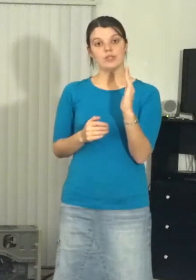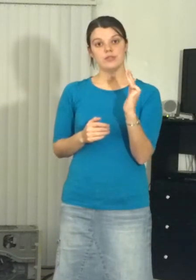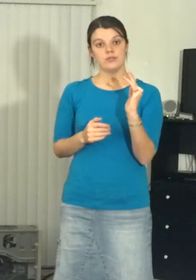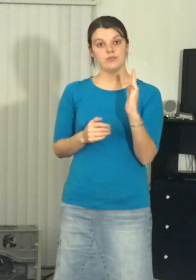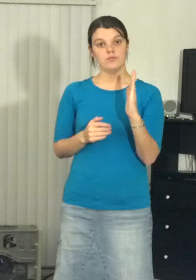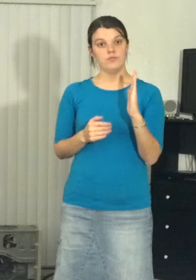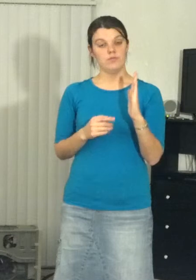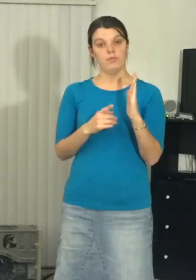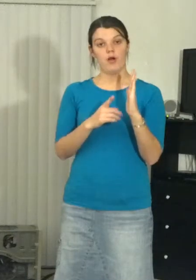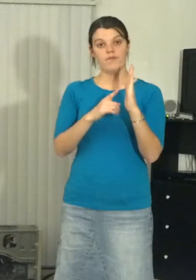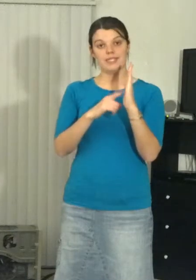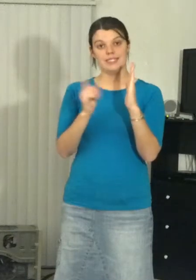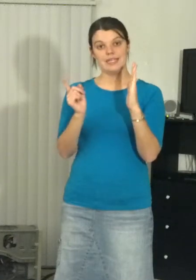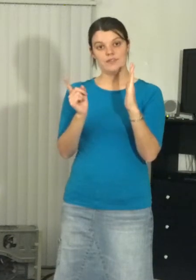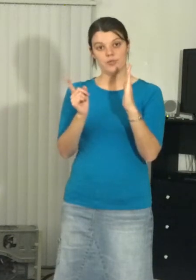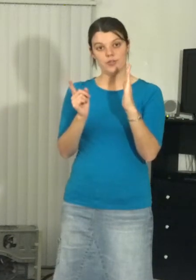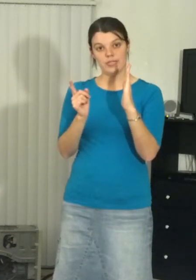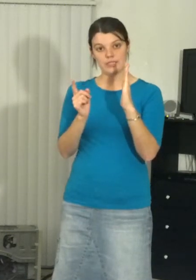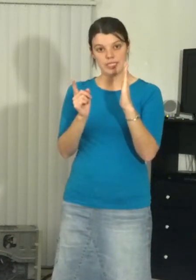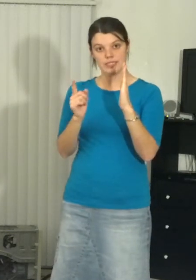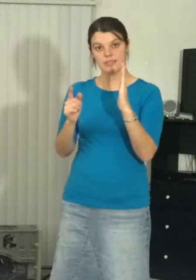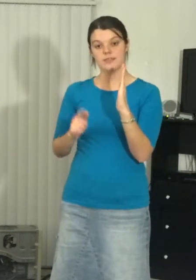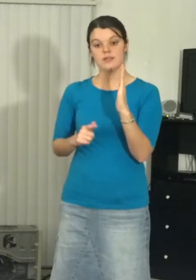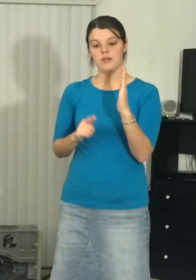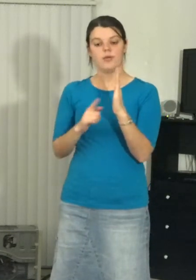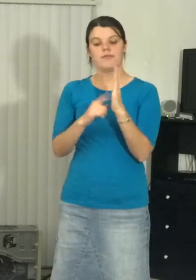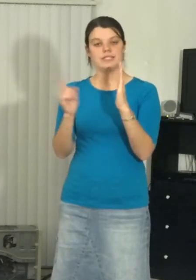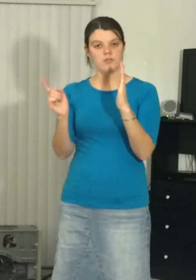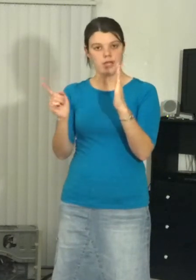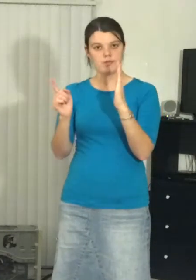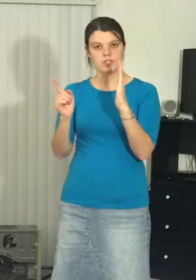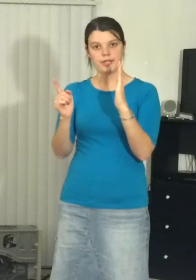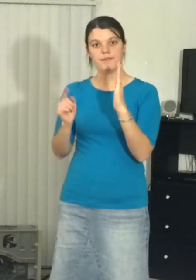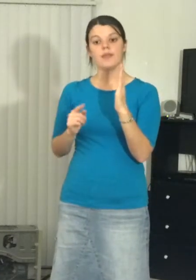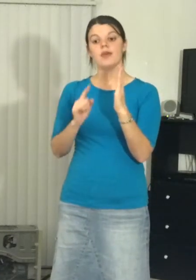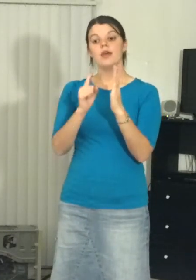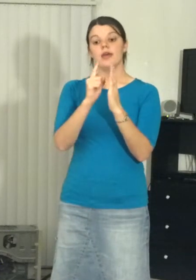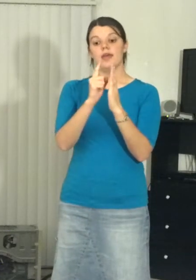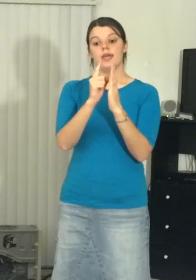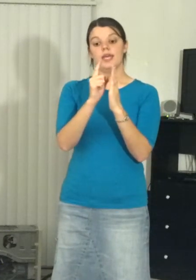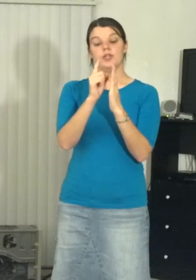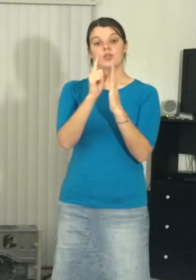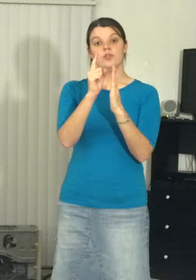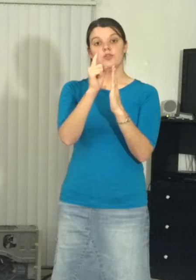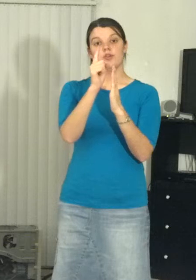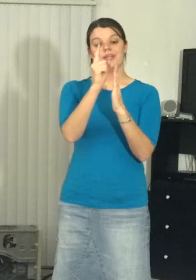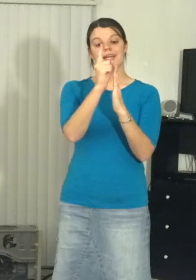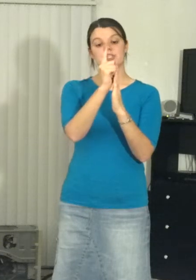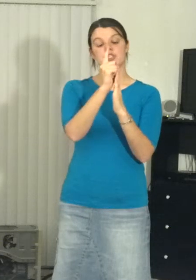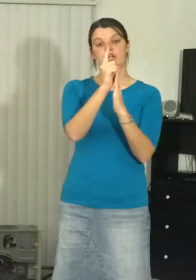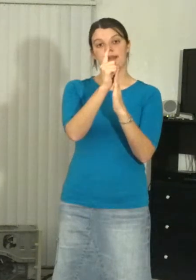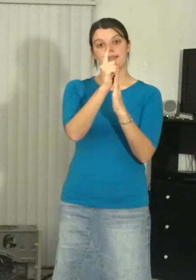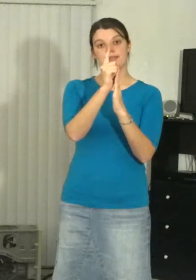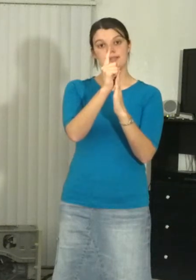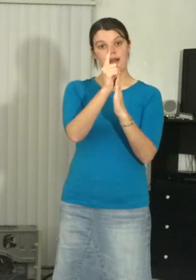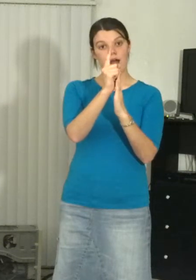Hours, palm facing left with your left hand, or palm facing right, I'm sorry. And you're going to kind of start at the